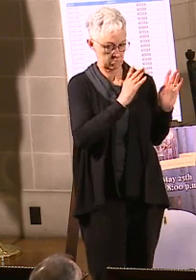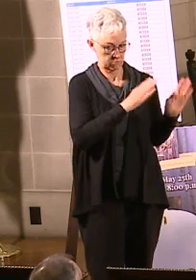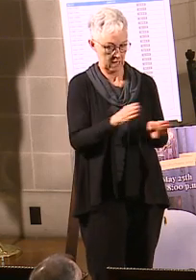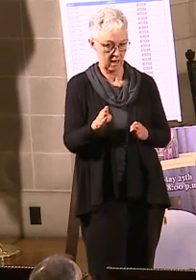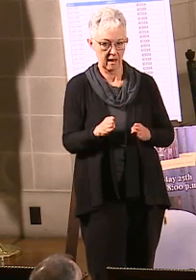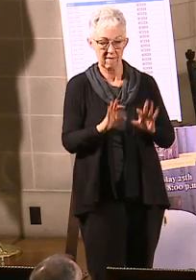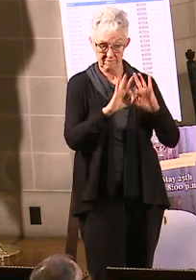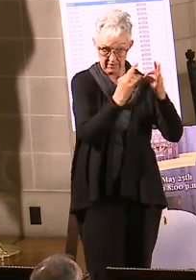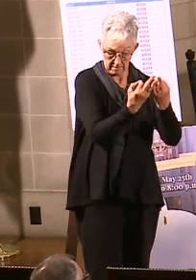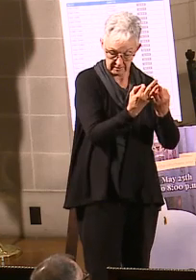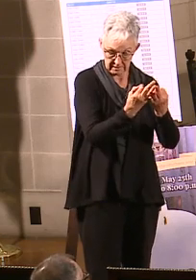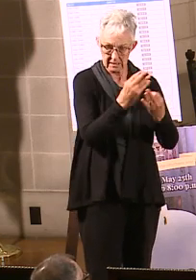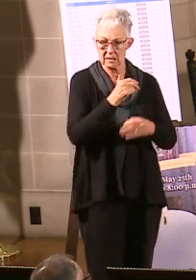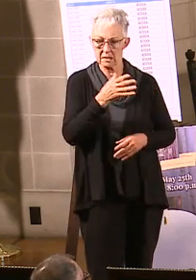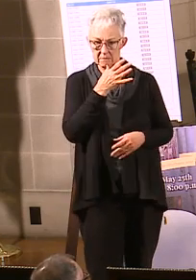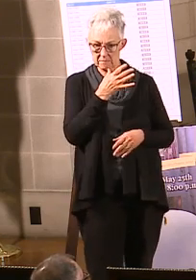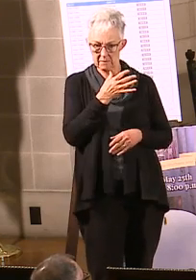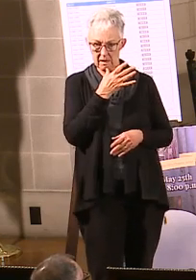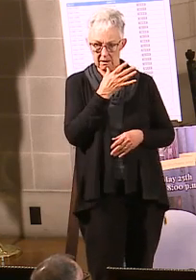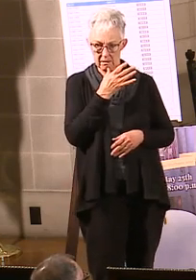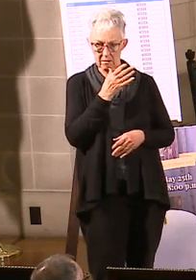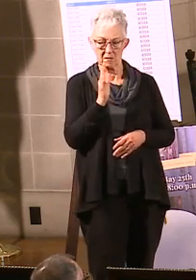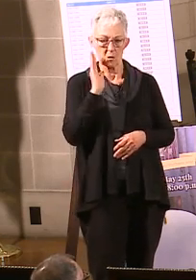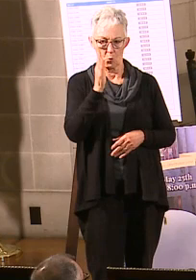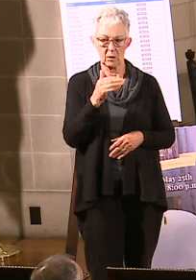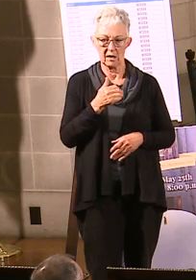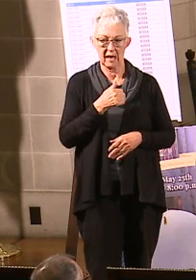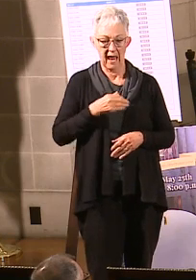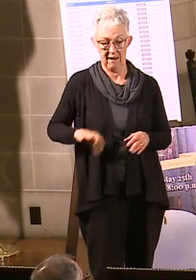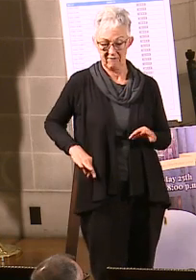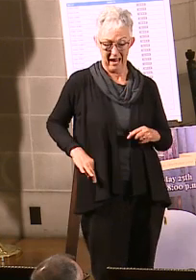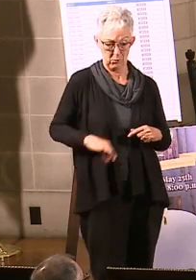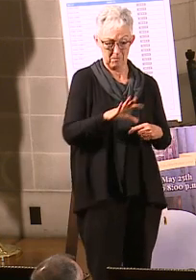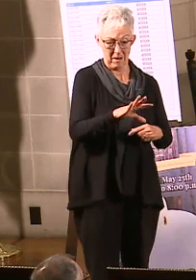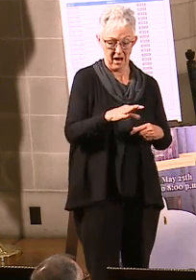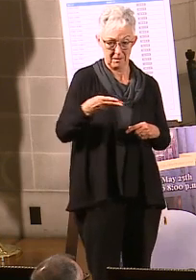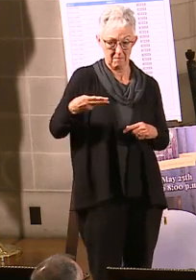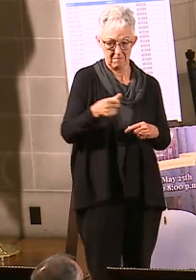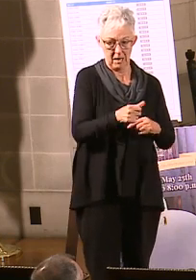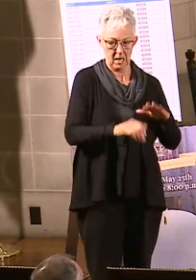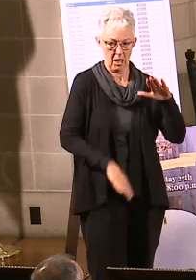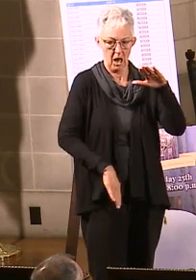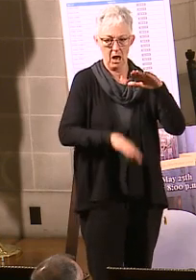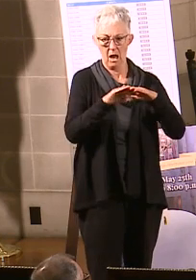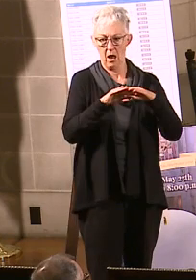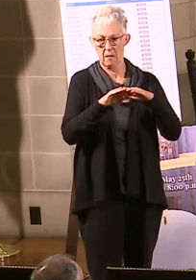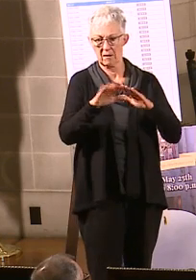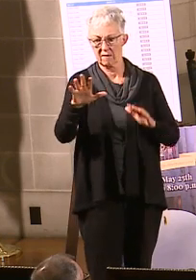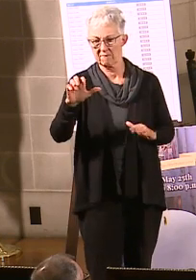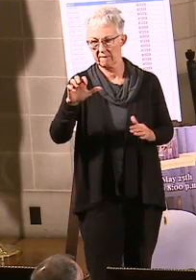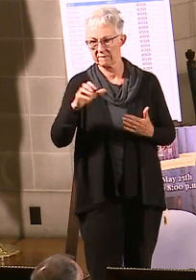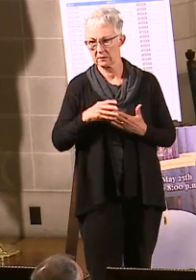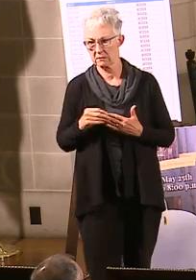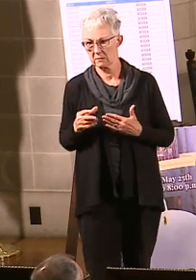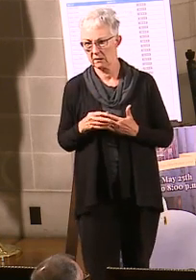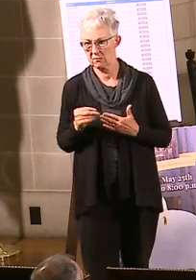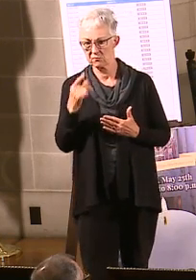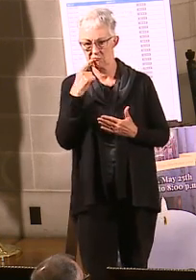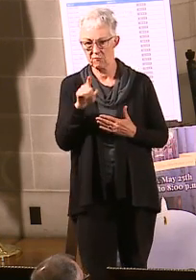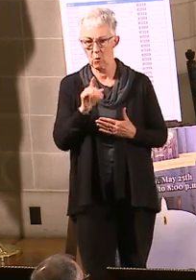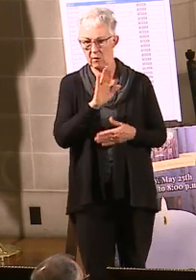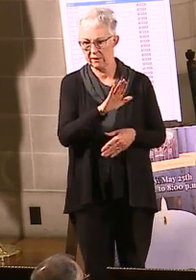families and moms will face an out-of-pocket maximum of just $500 for maternity and delivery